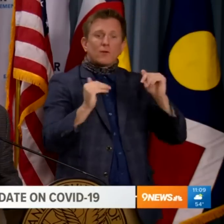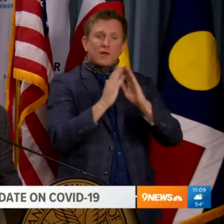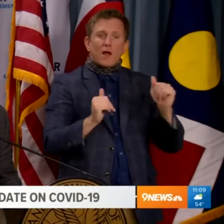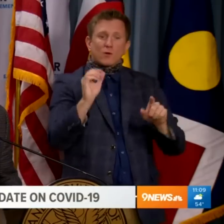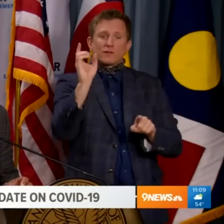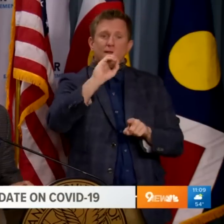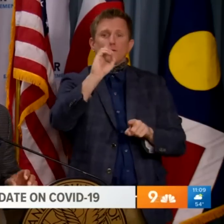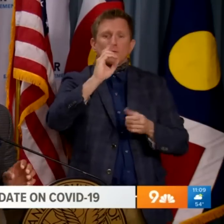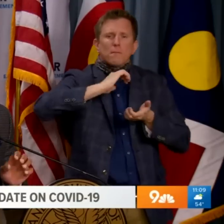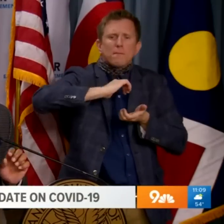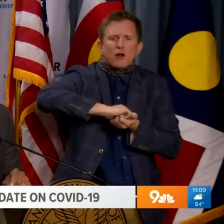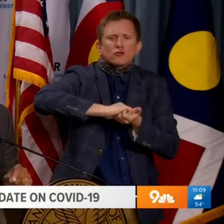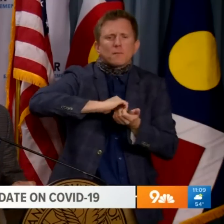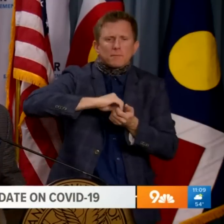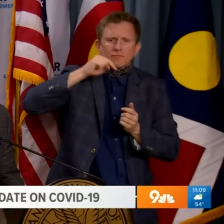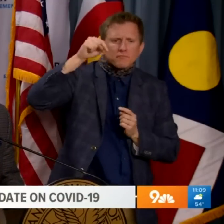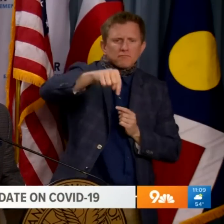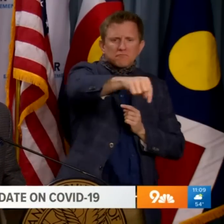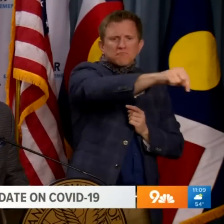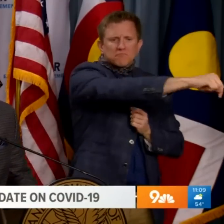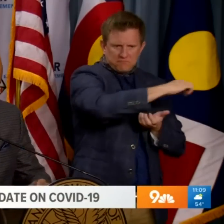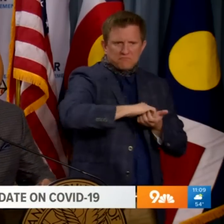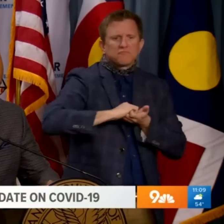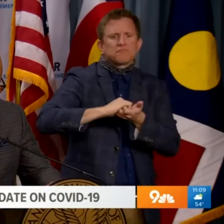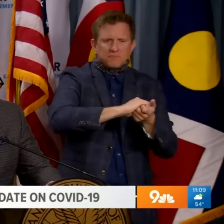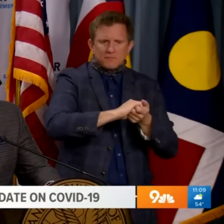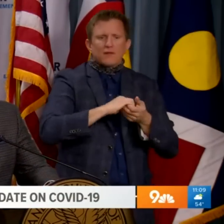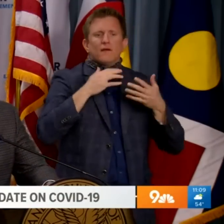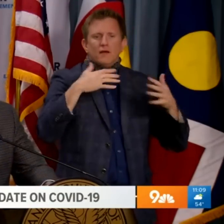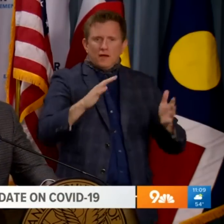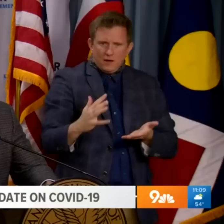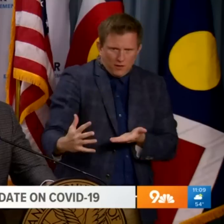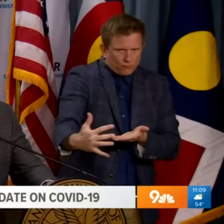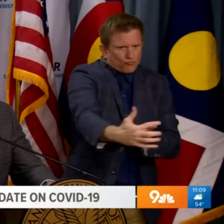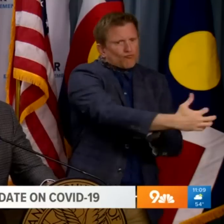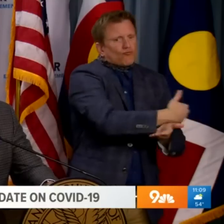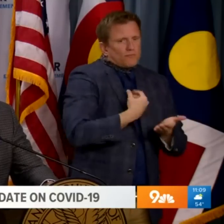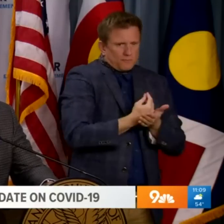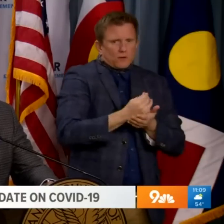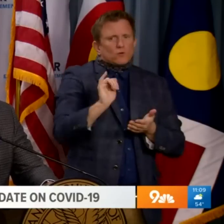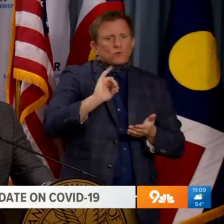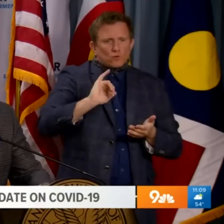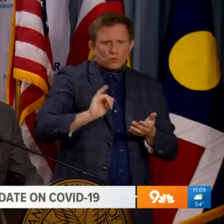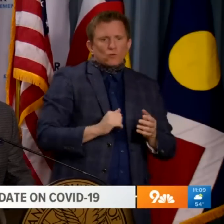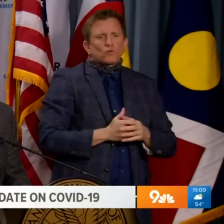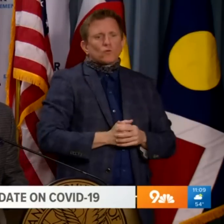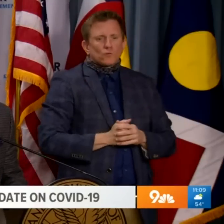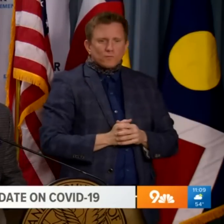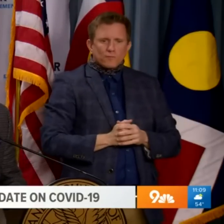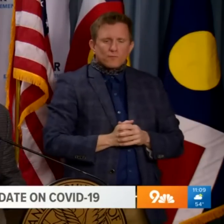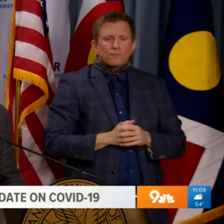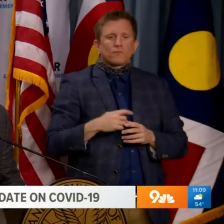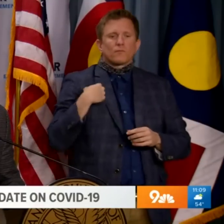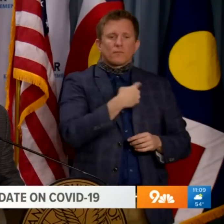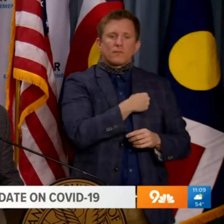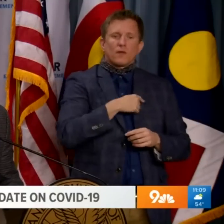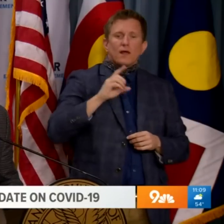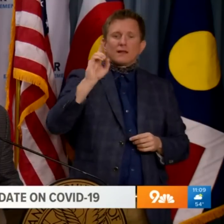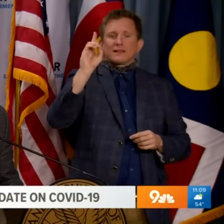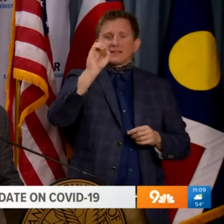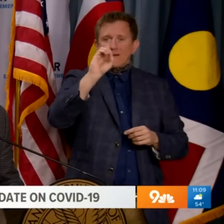$400,000 on top of the $4 million through the generous support of our local banking and insurance industries. And we want to thank our private sector partners for